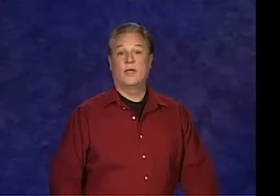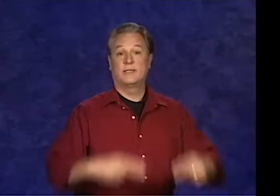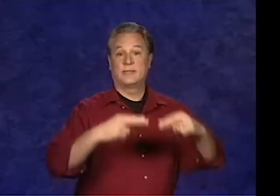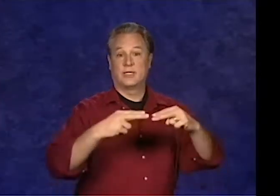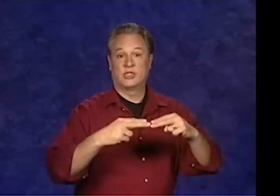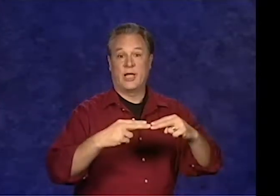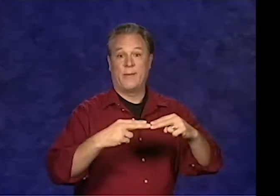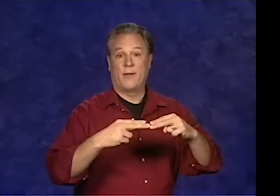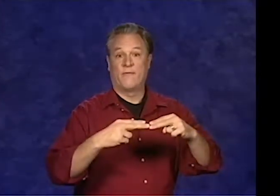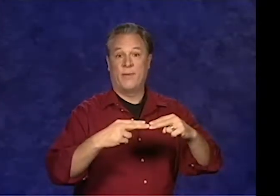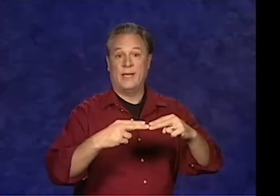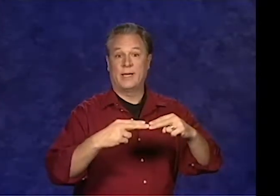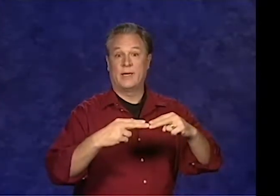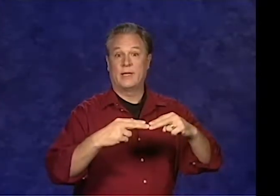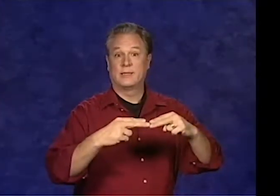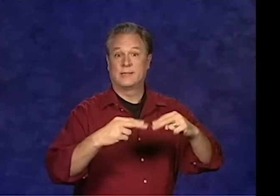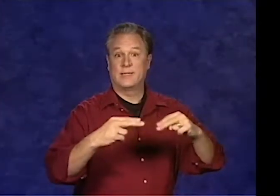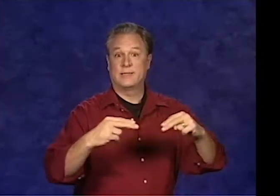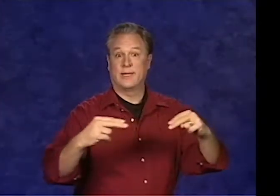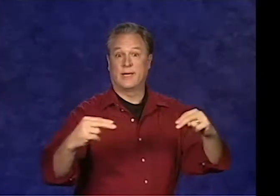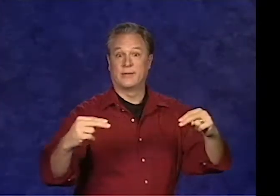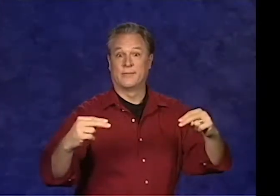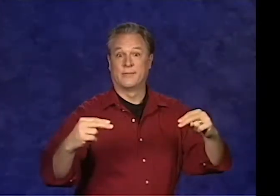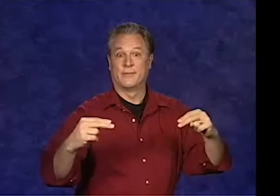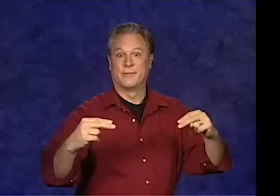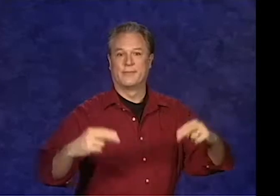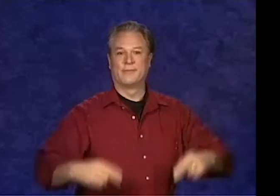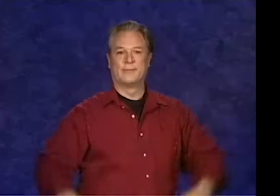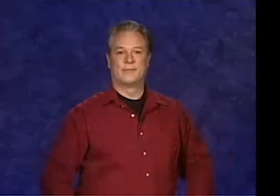This is the shape of bacon sizzling.